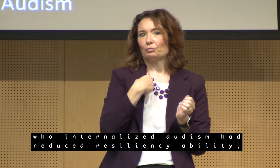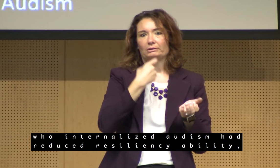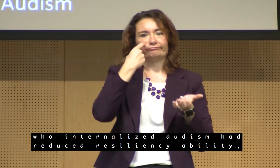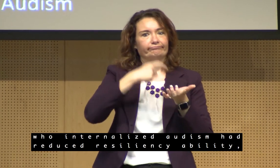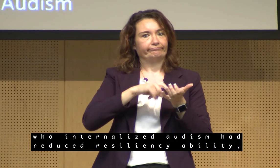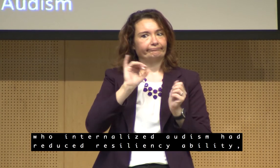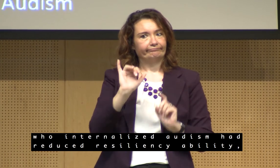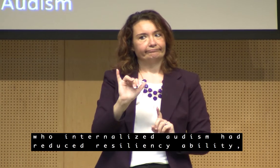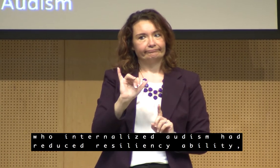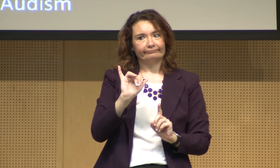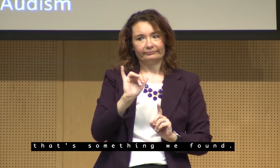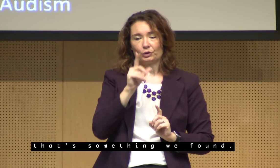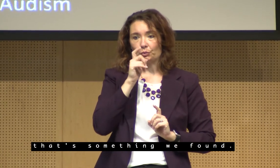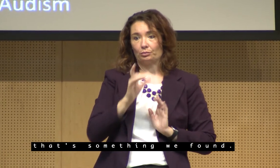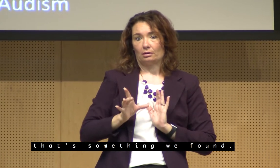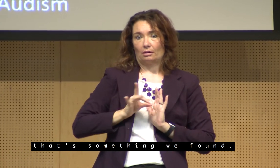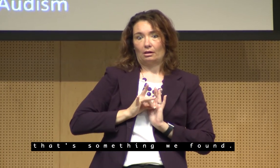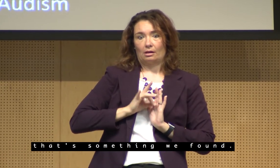ability. That's something we found.